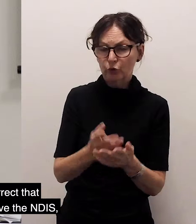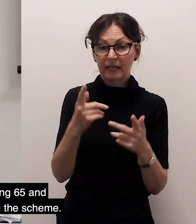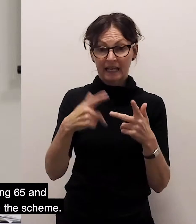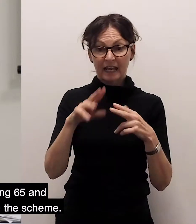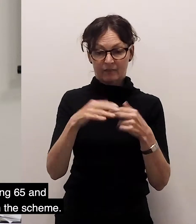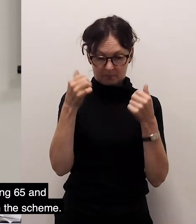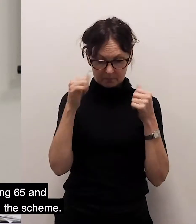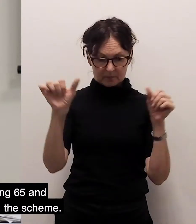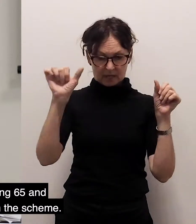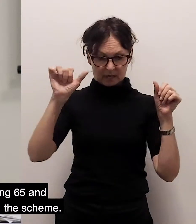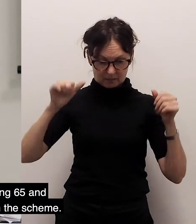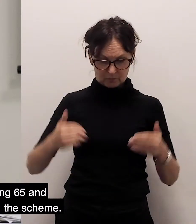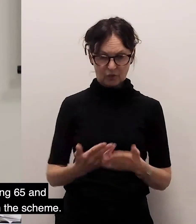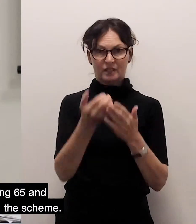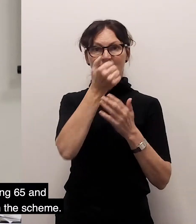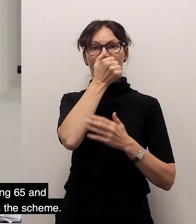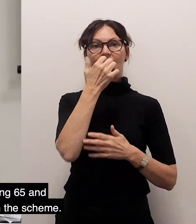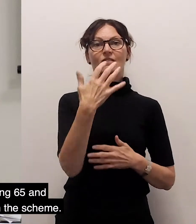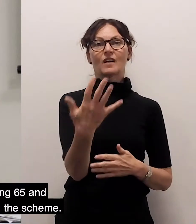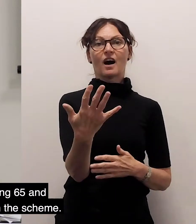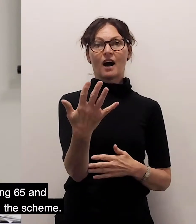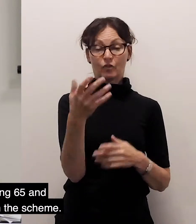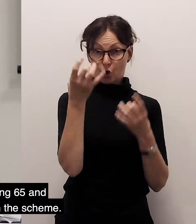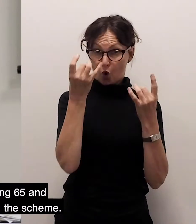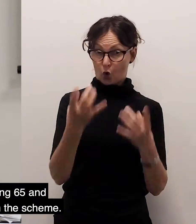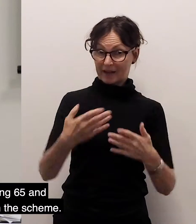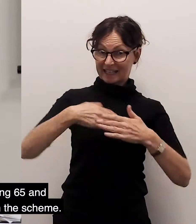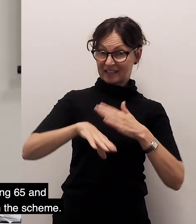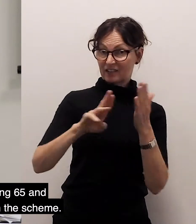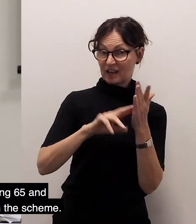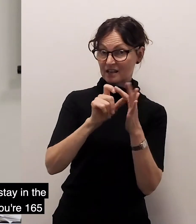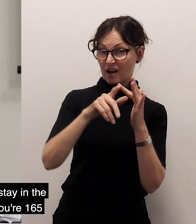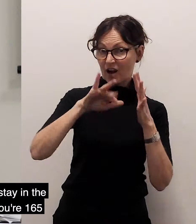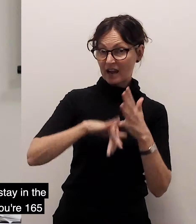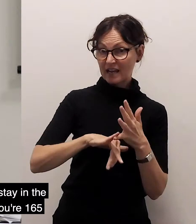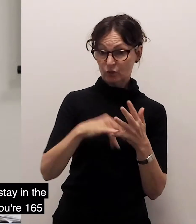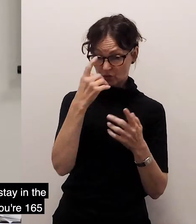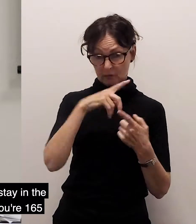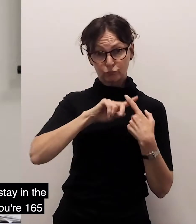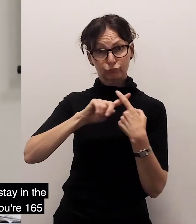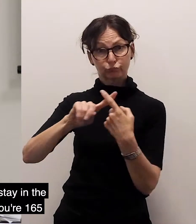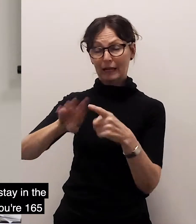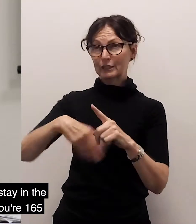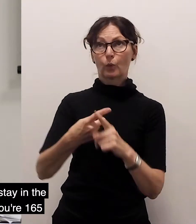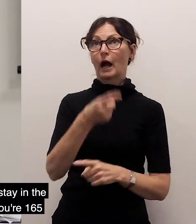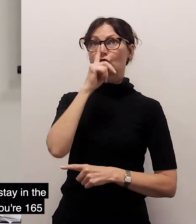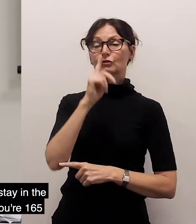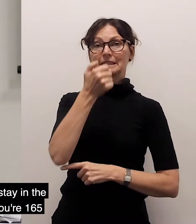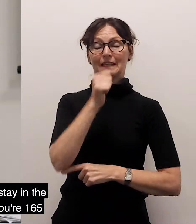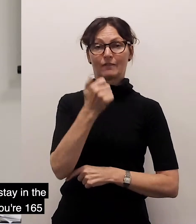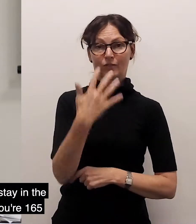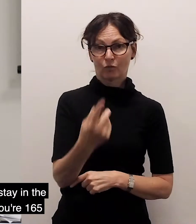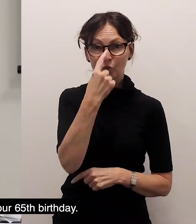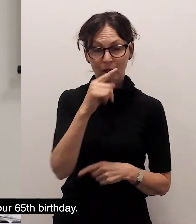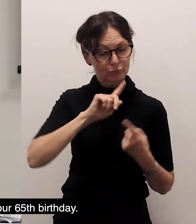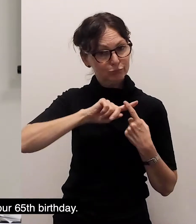the NDIS if you're turning 65 and you're already in the scheme. No, you can stay in the NDIS until